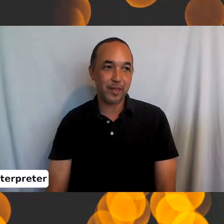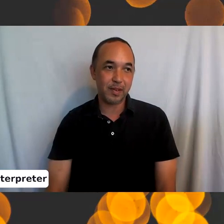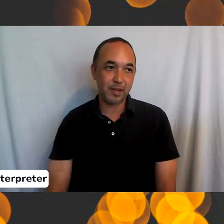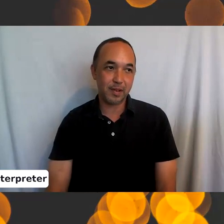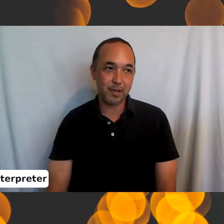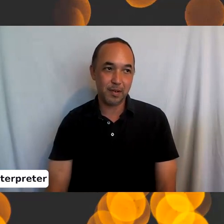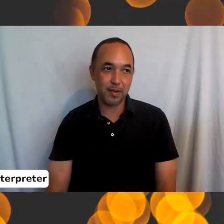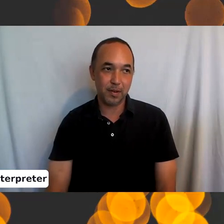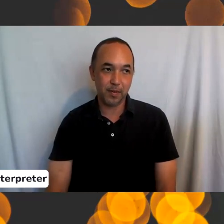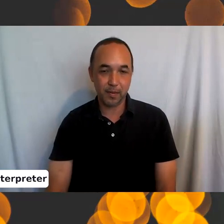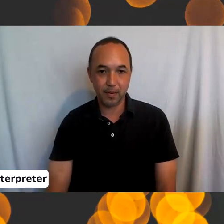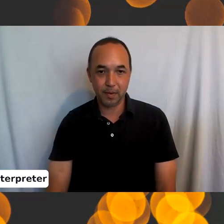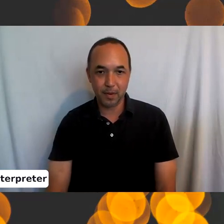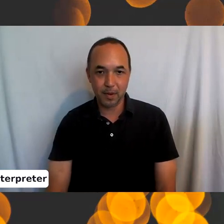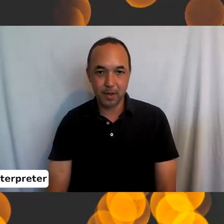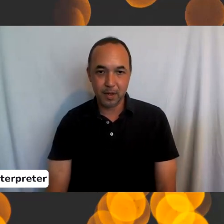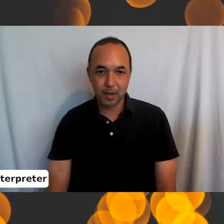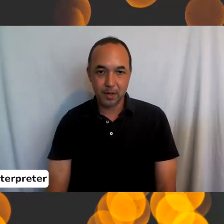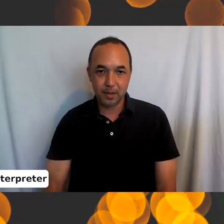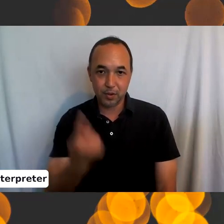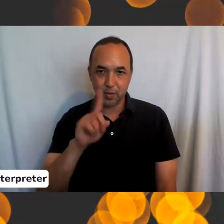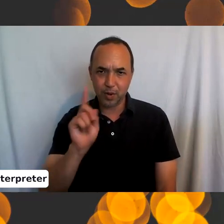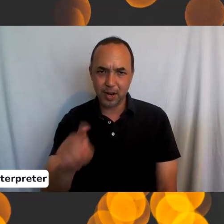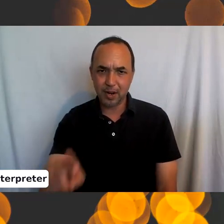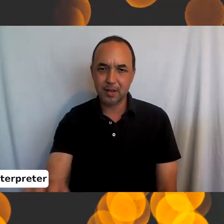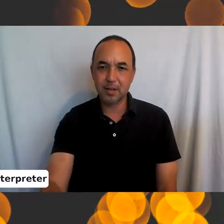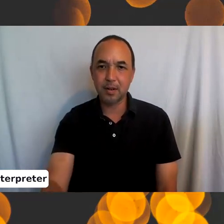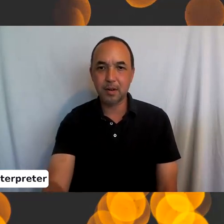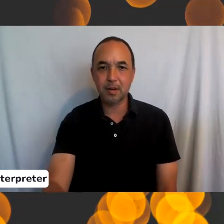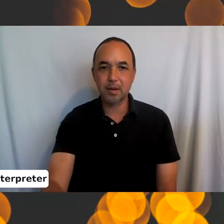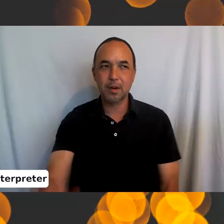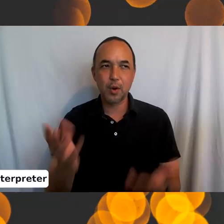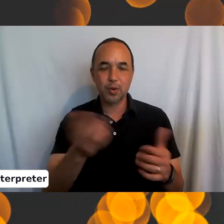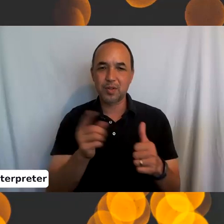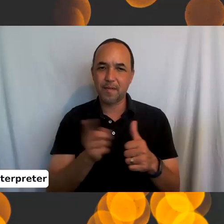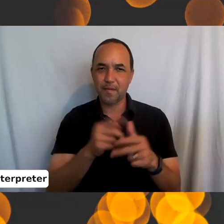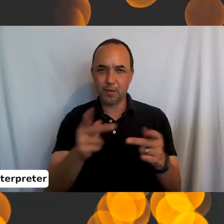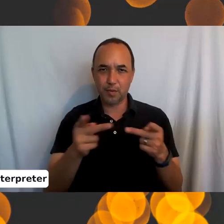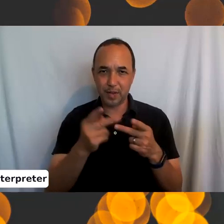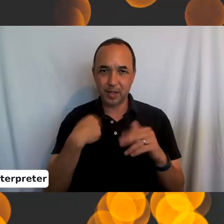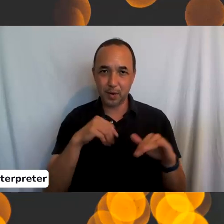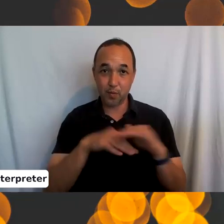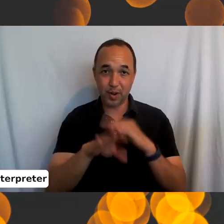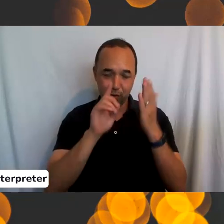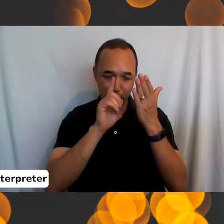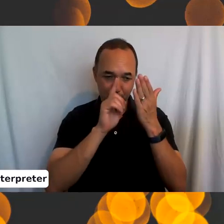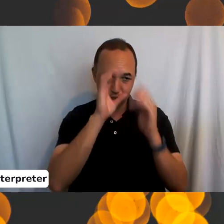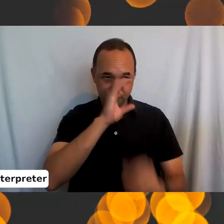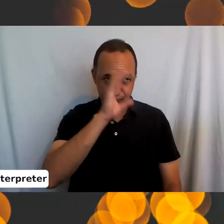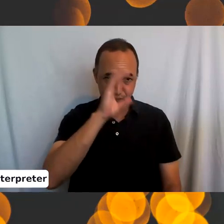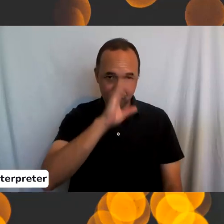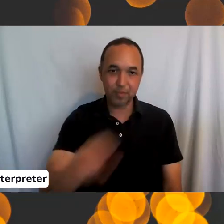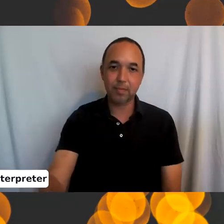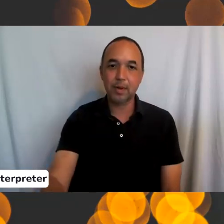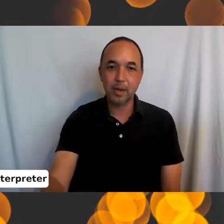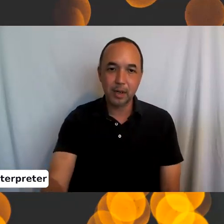okay. Somebody's asking, what was the first place I did an investigation at? That's a really good